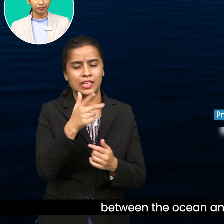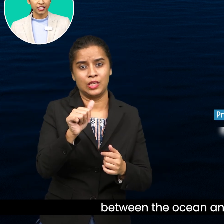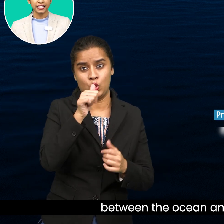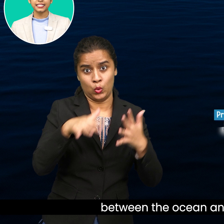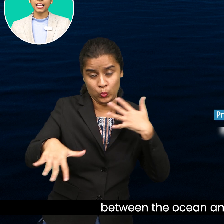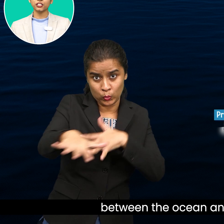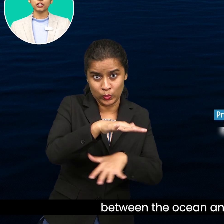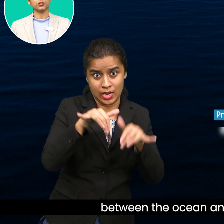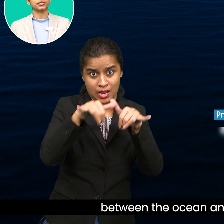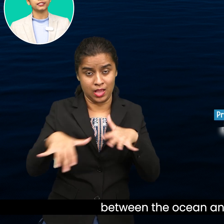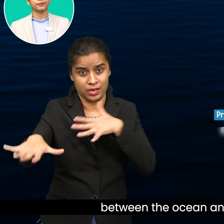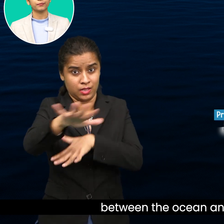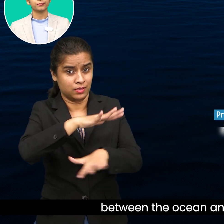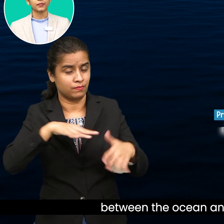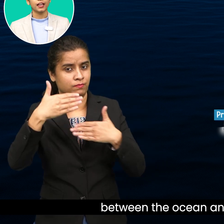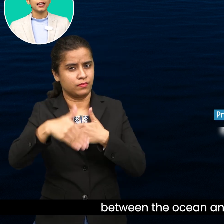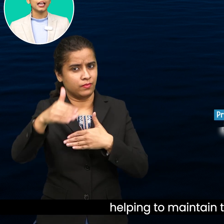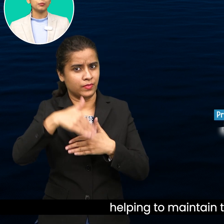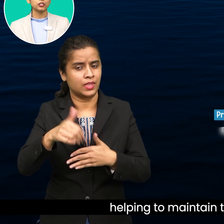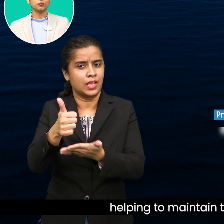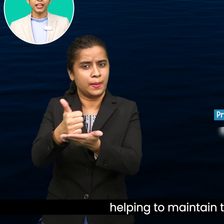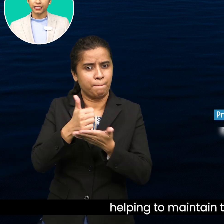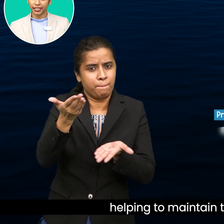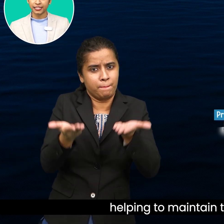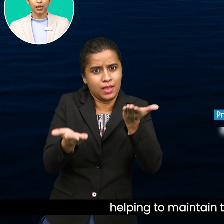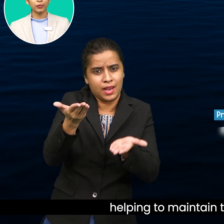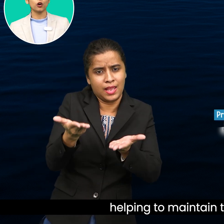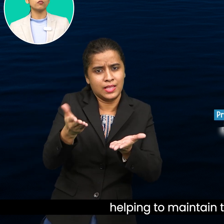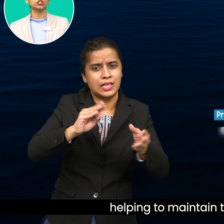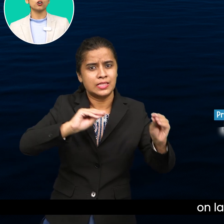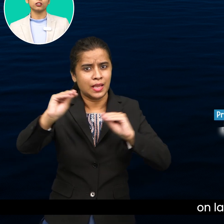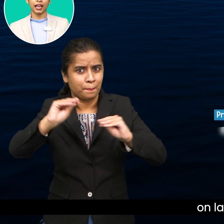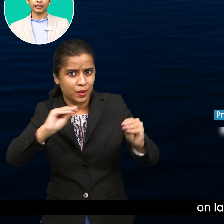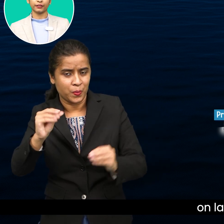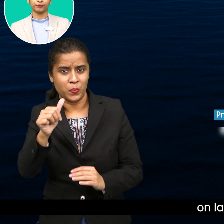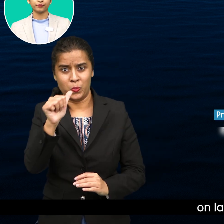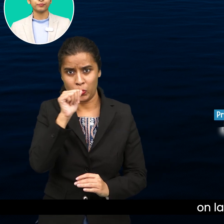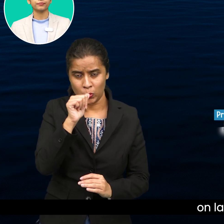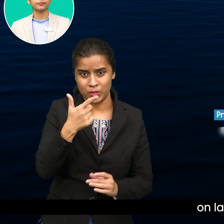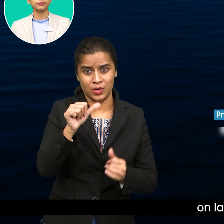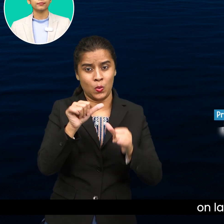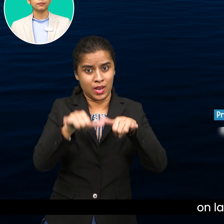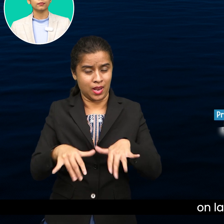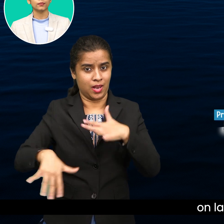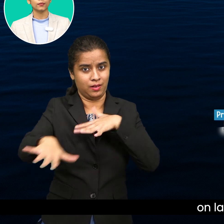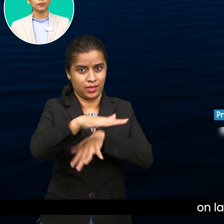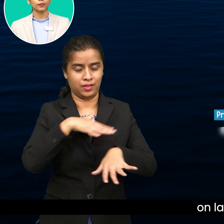land is continuous, helping to maintain the supply of water on land.